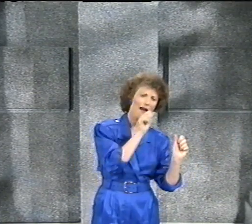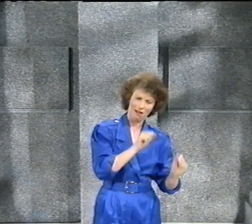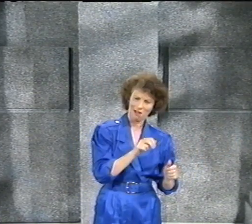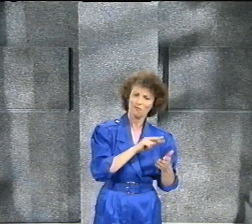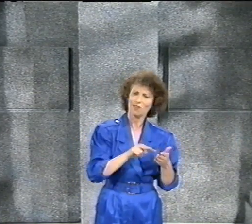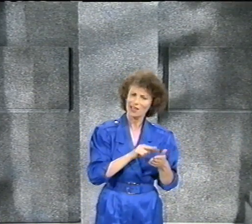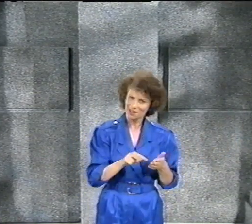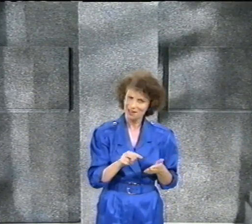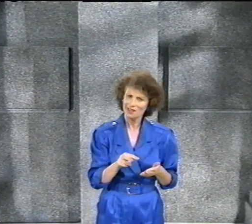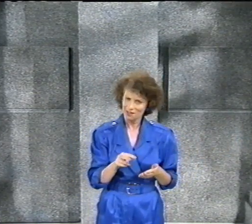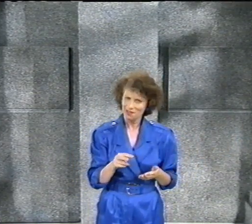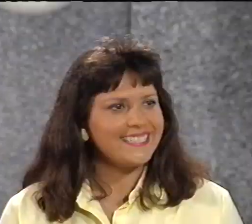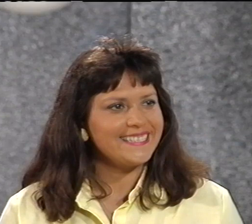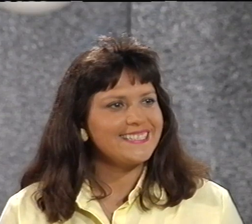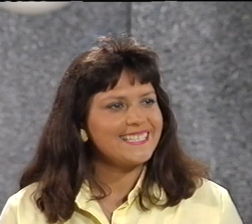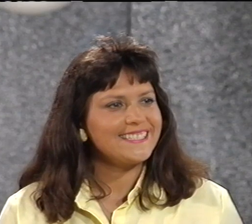can read it from behind.